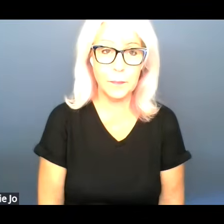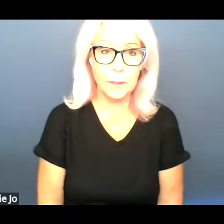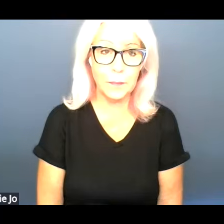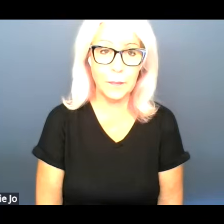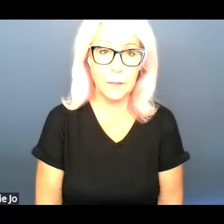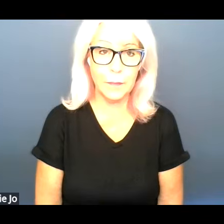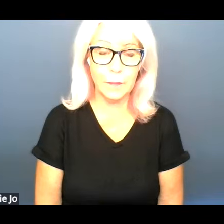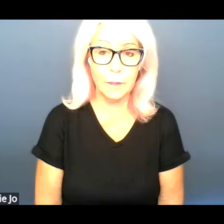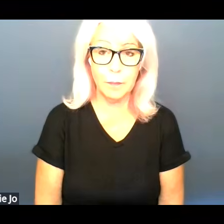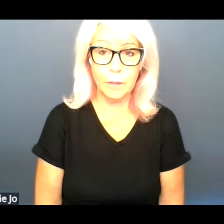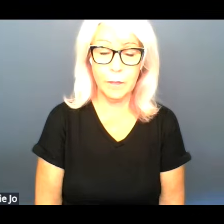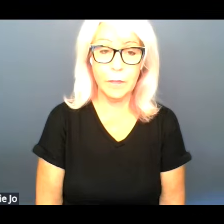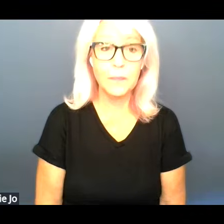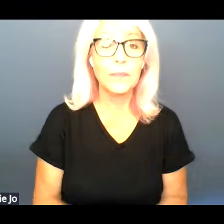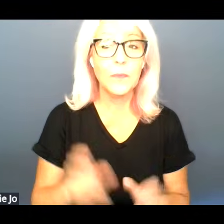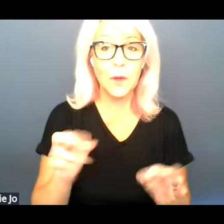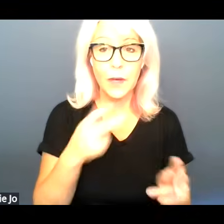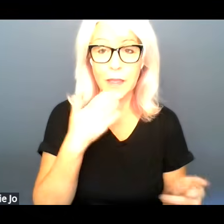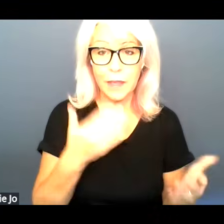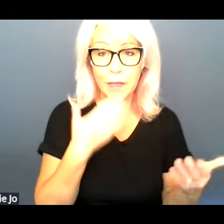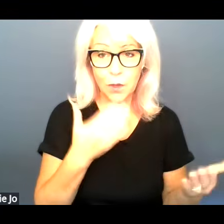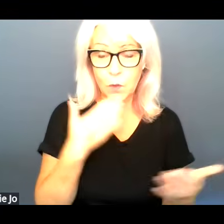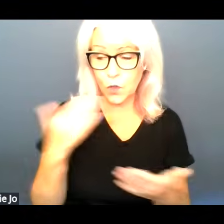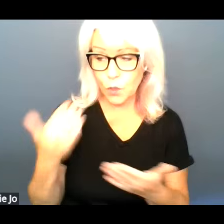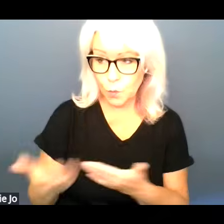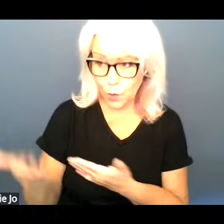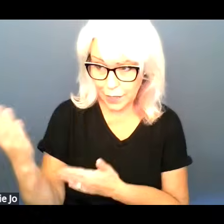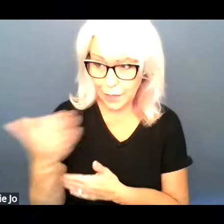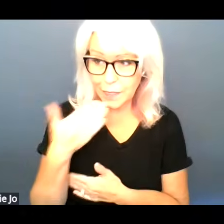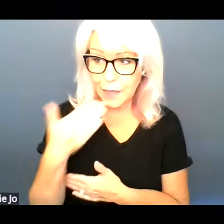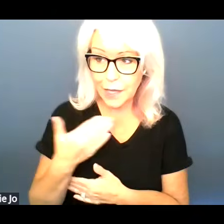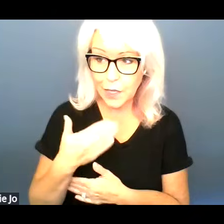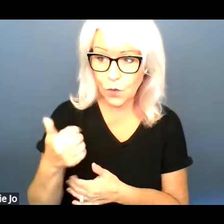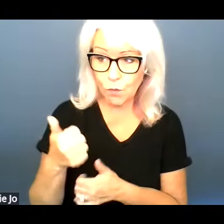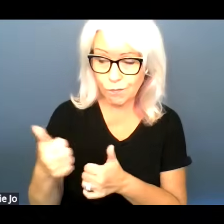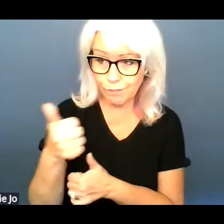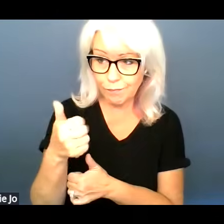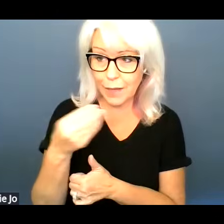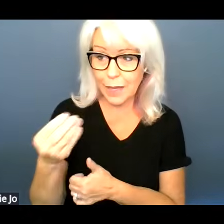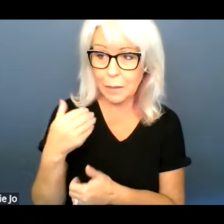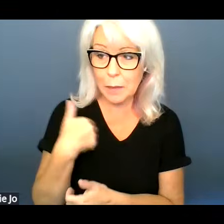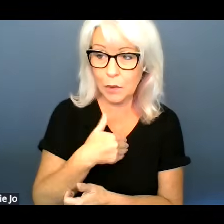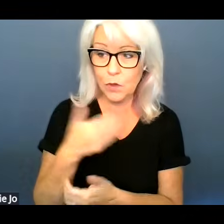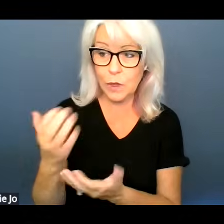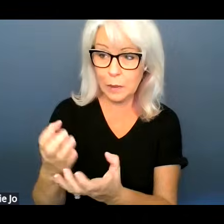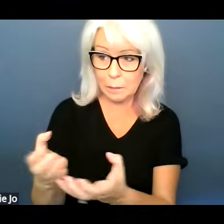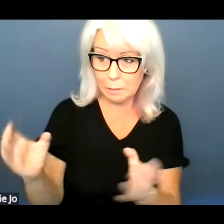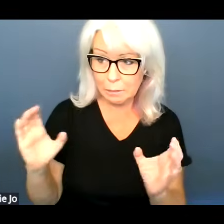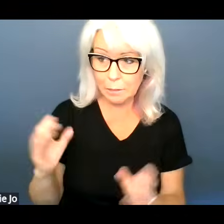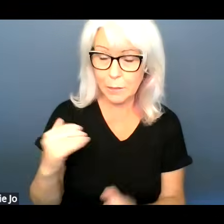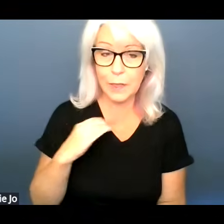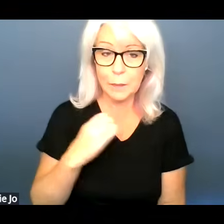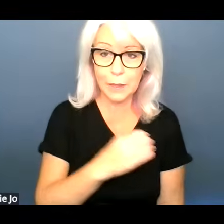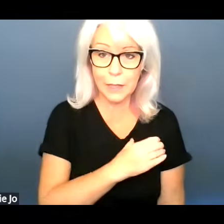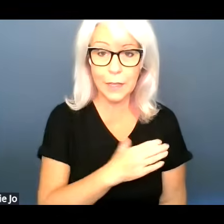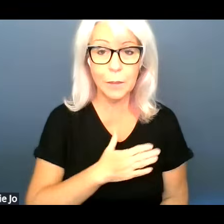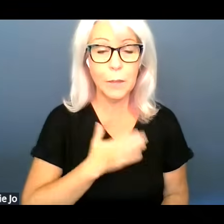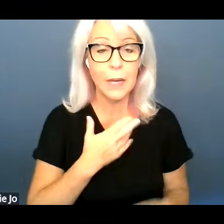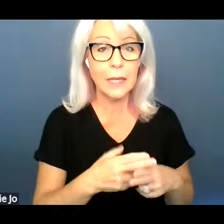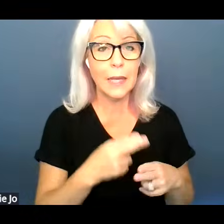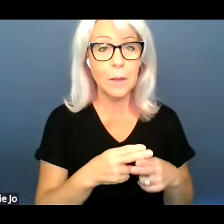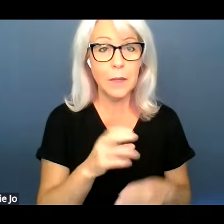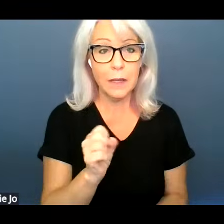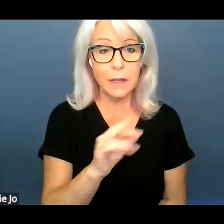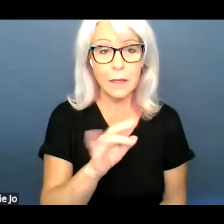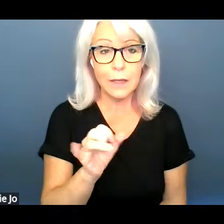All Okay, right. ma'am. Thank you. Good morning. Thank you, Mr. Chairman and members of the committee. My name is Sarah Cambenzi, and I'm a candidate